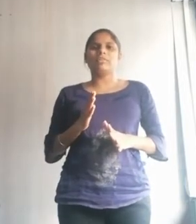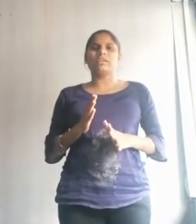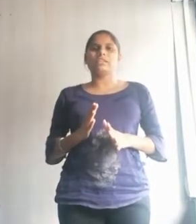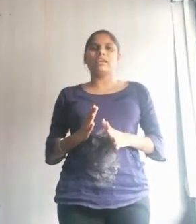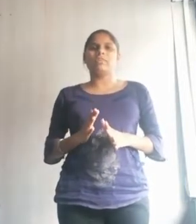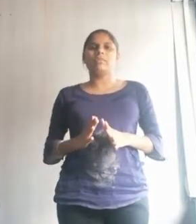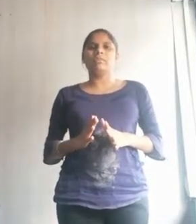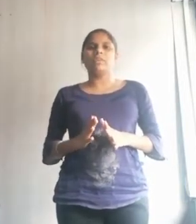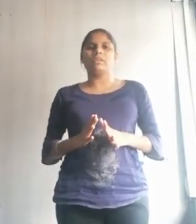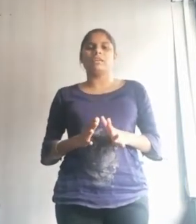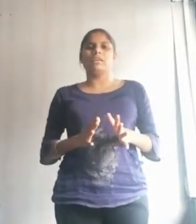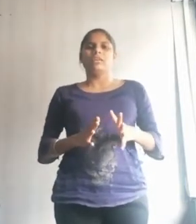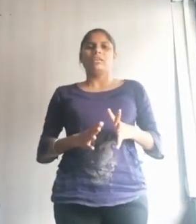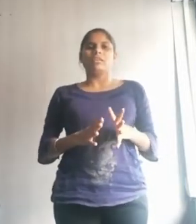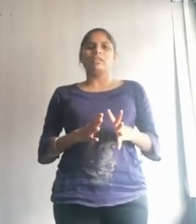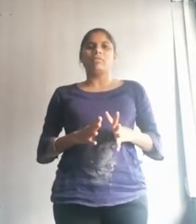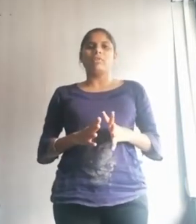interface of the method. For